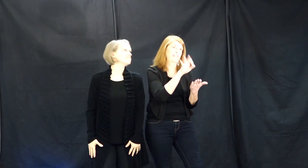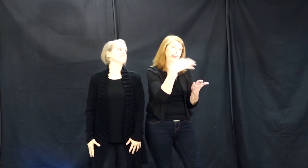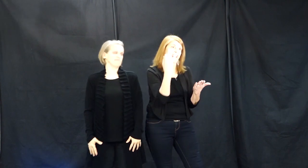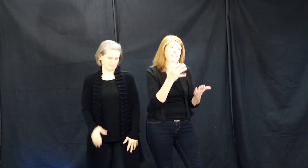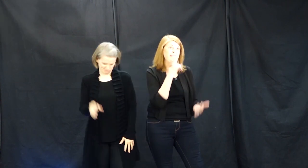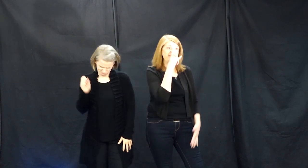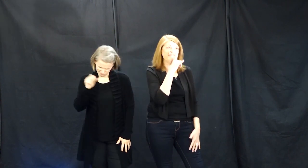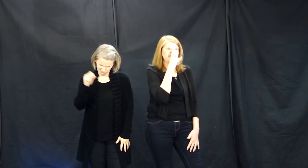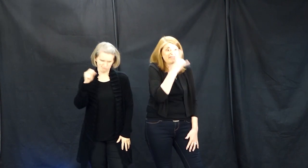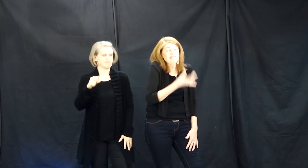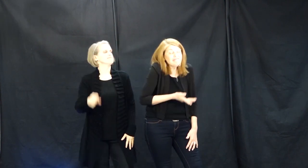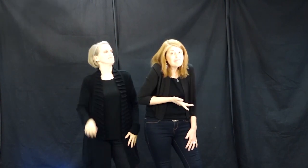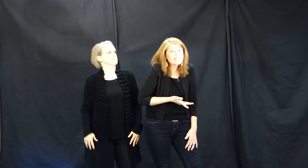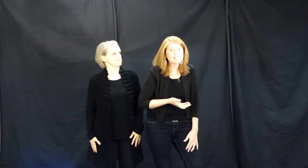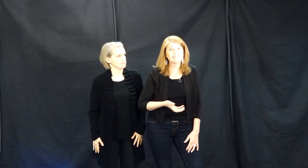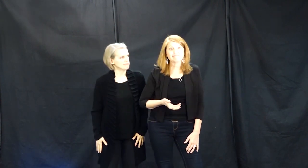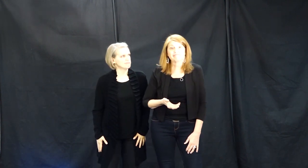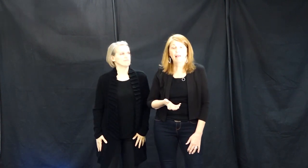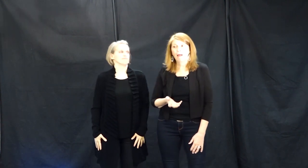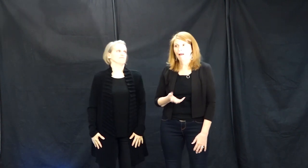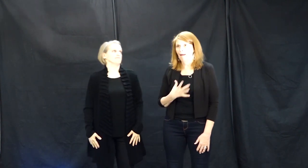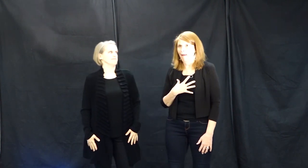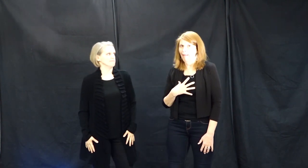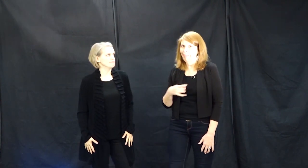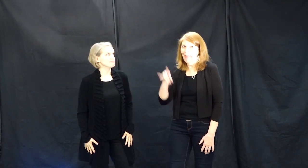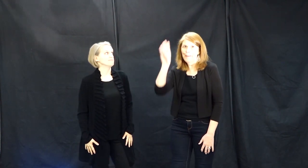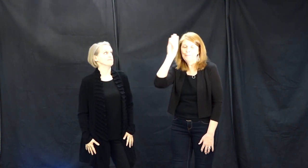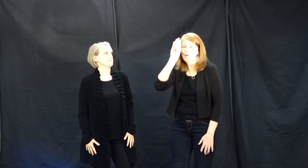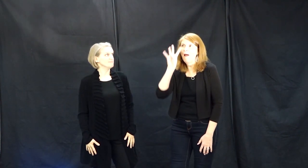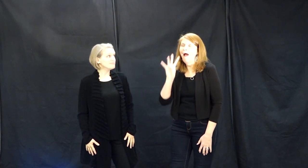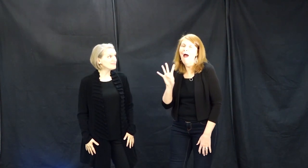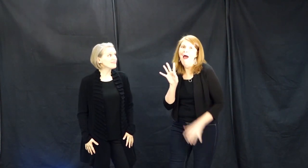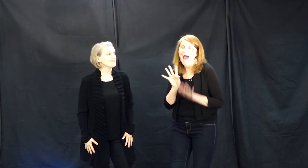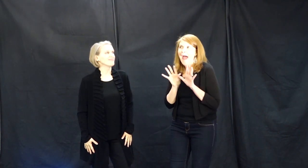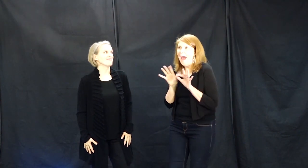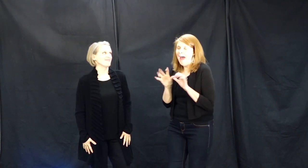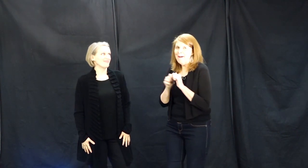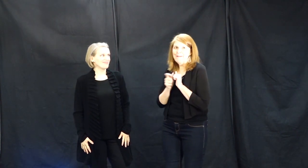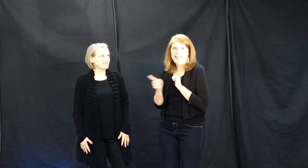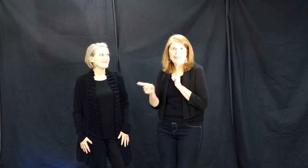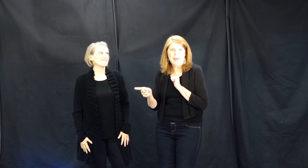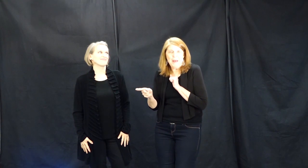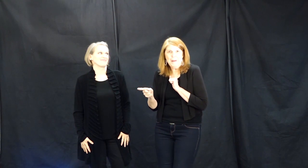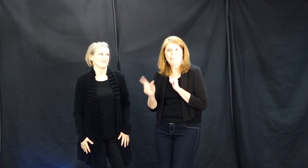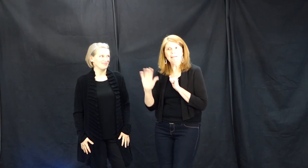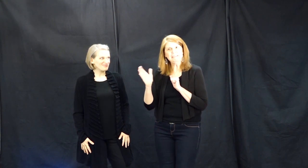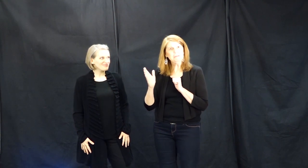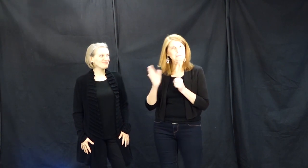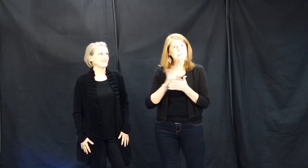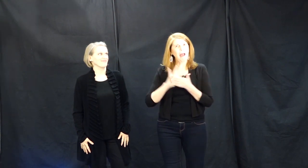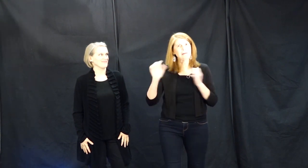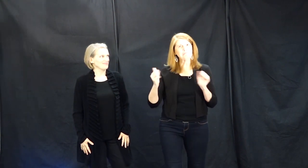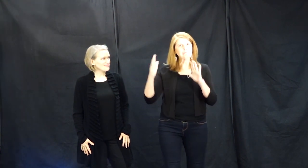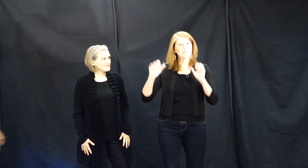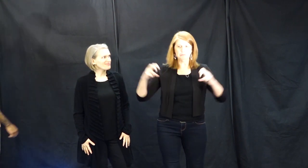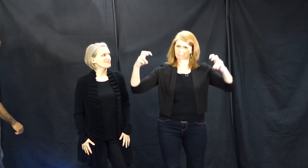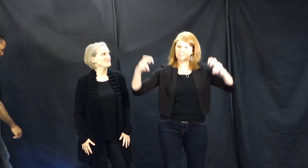so elitist. I like that Aaron Burr. I can't believe we're here with him. He seems approachable. I could grab a beer with